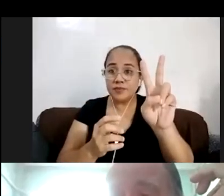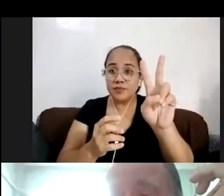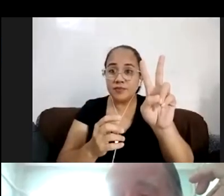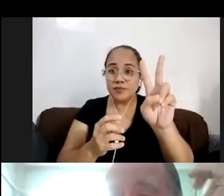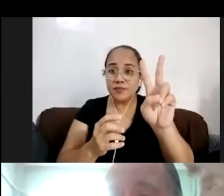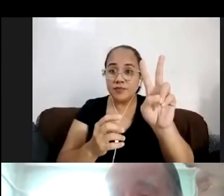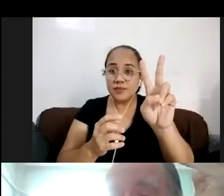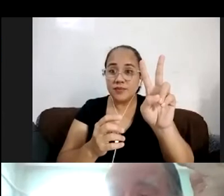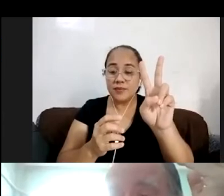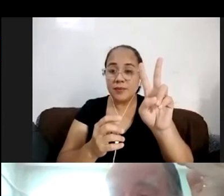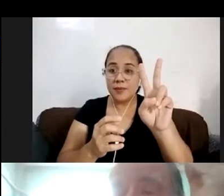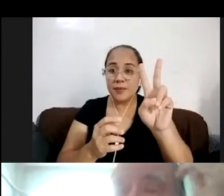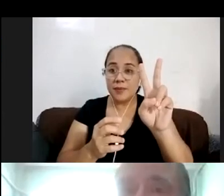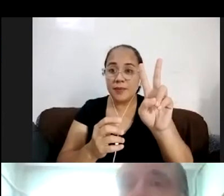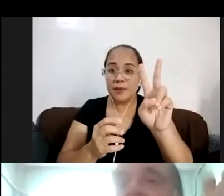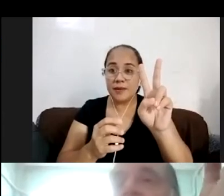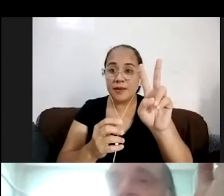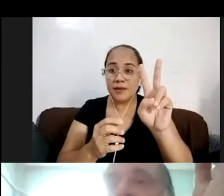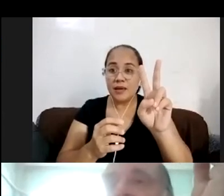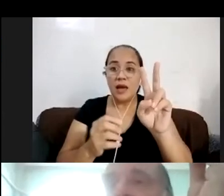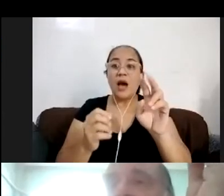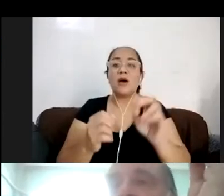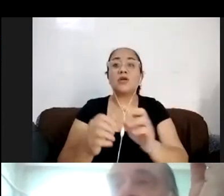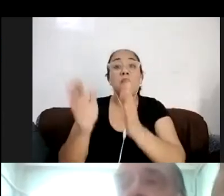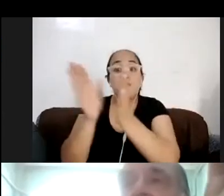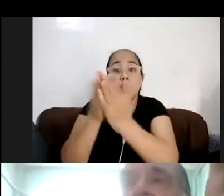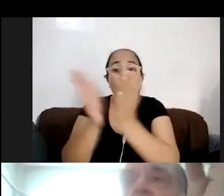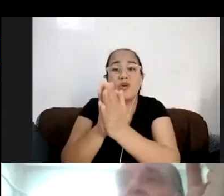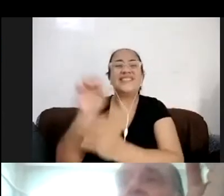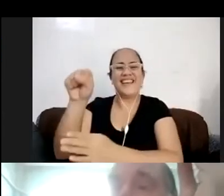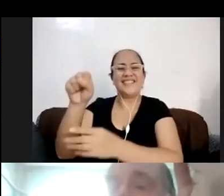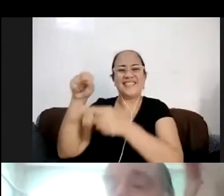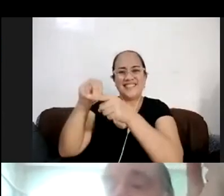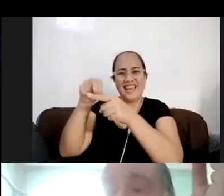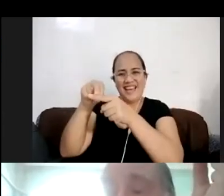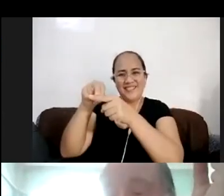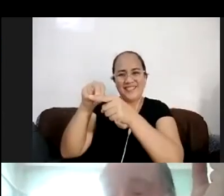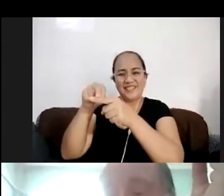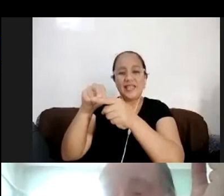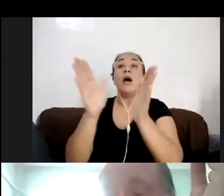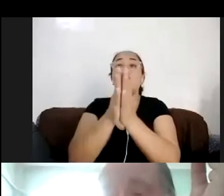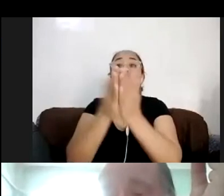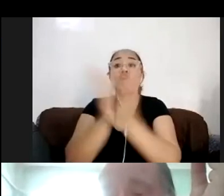that's, well, books is a noun. Books 2 is a noun phrase.